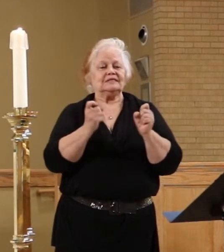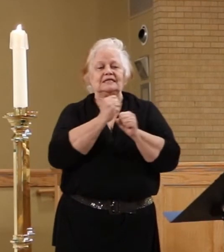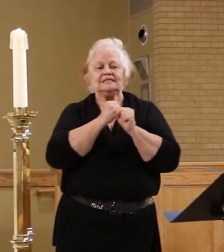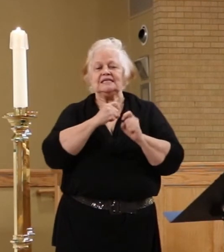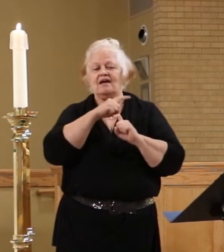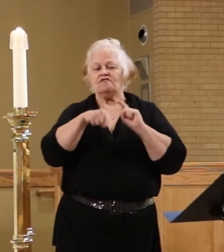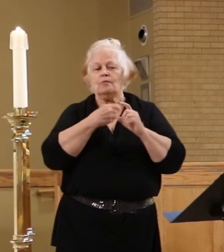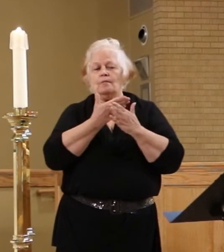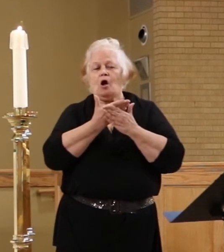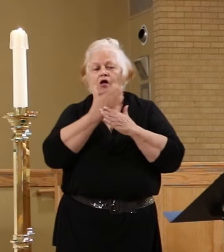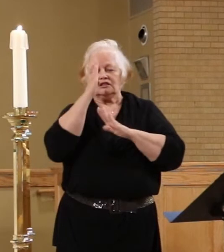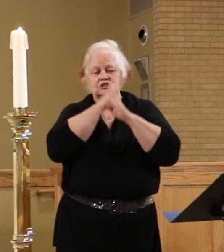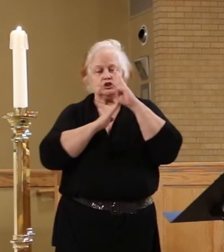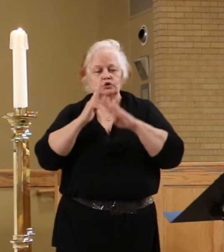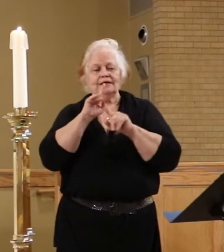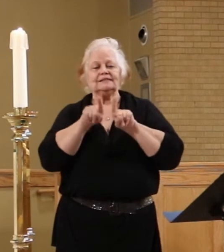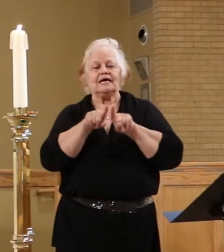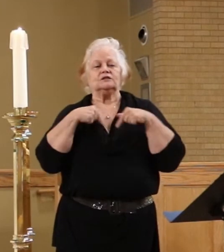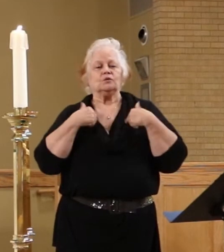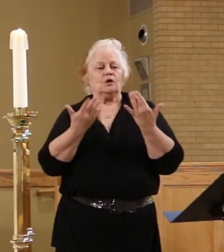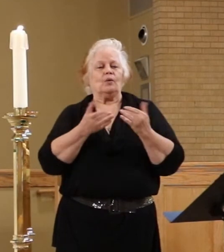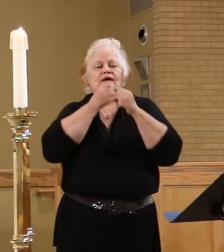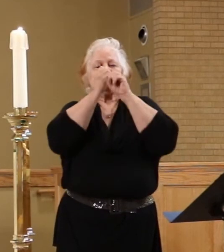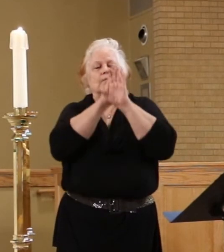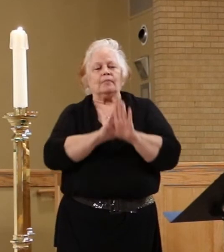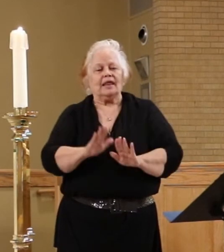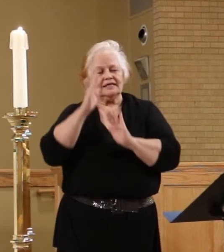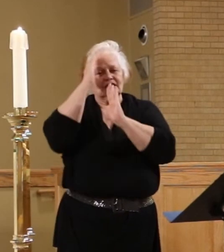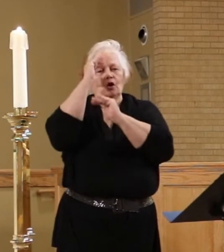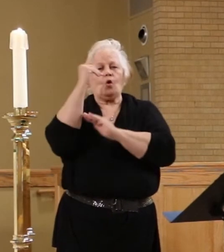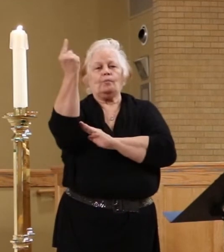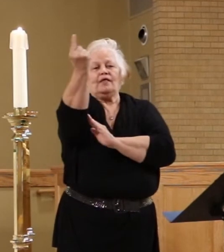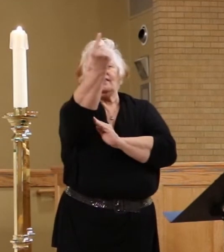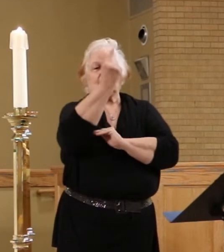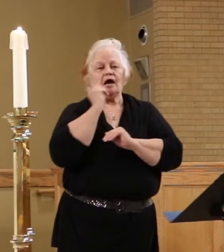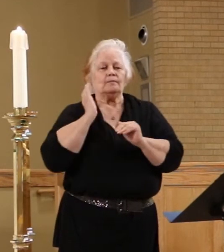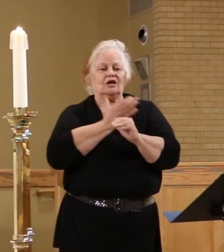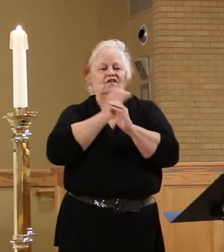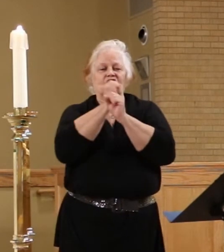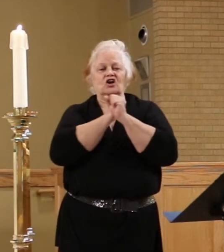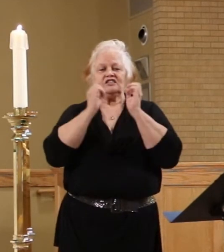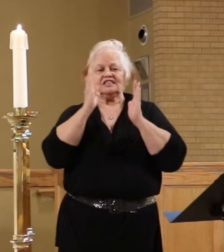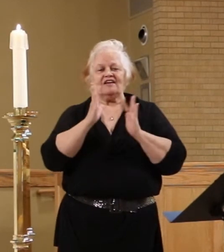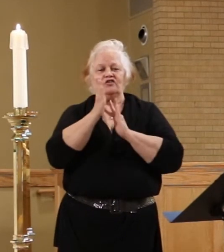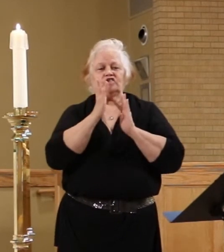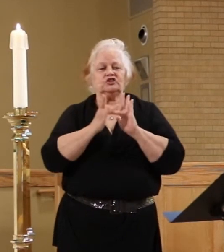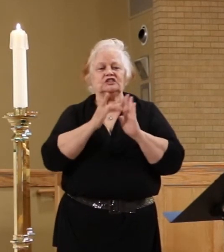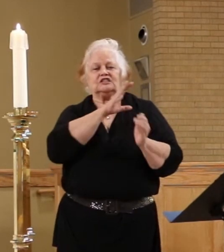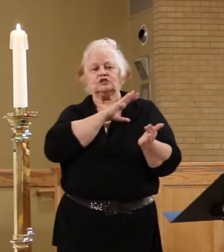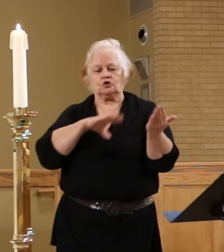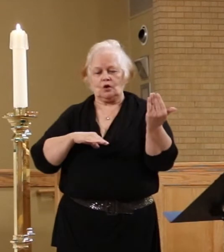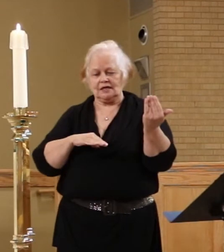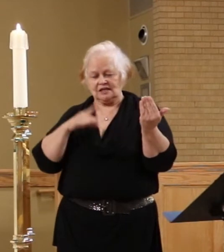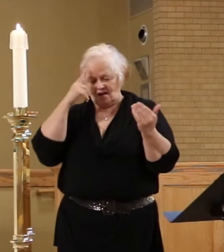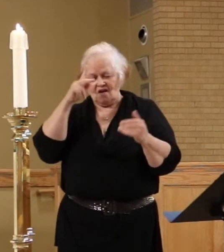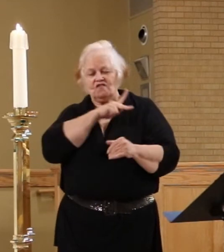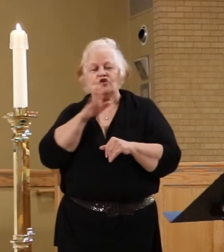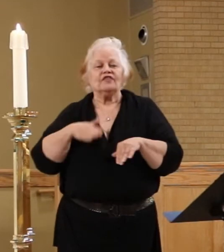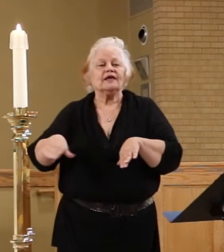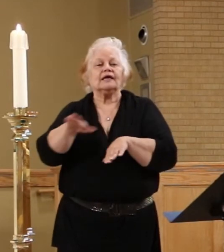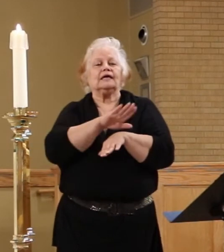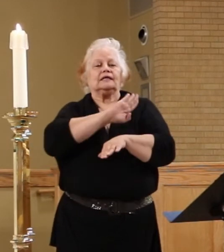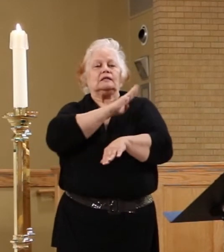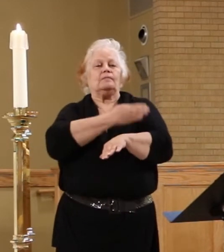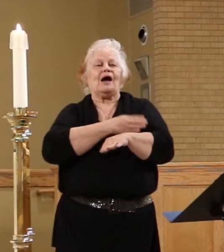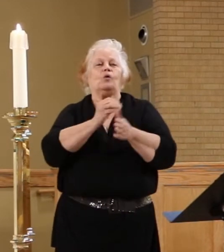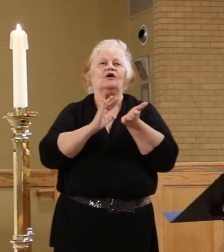all distress, as we await the blessed hope and the coming of our Savior, Jesus Christ. For the